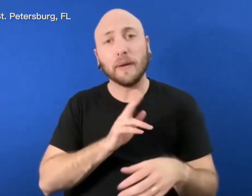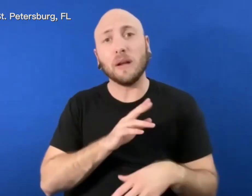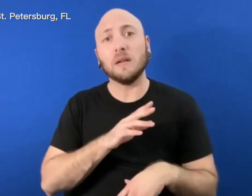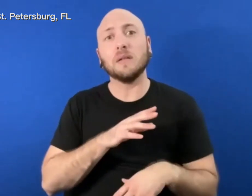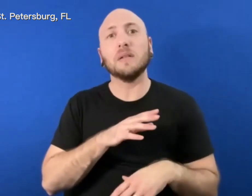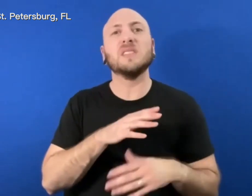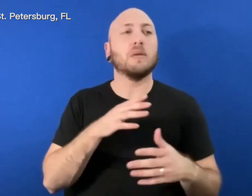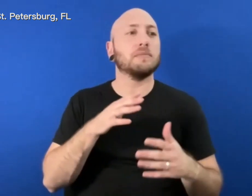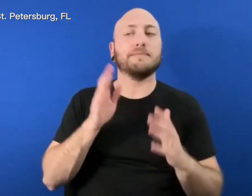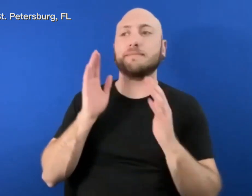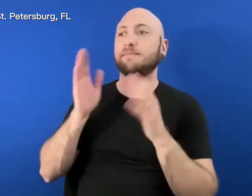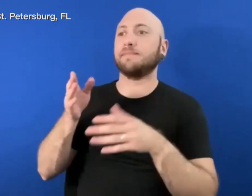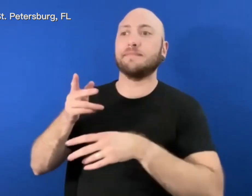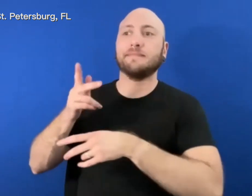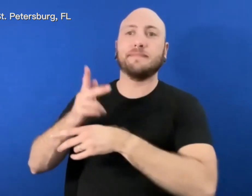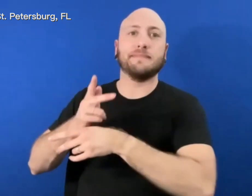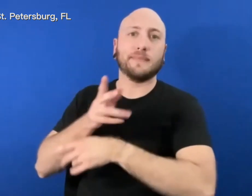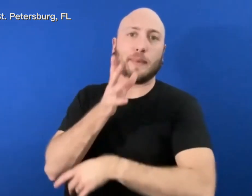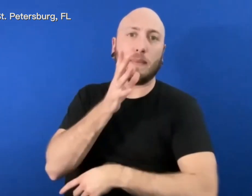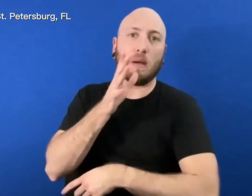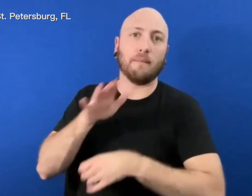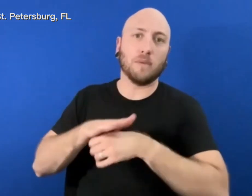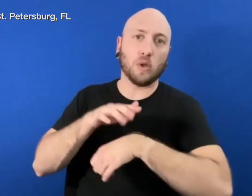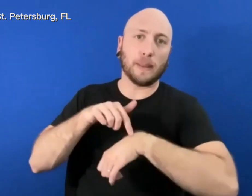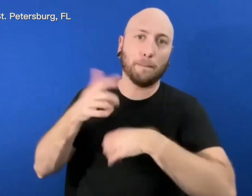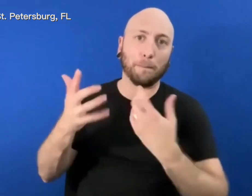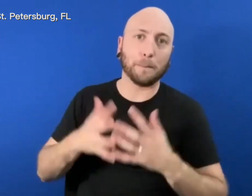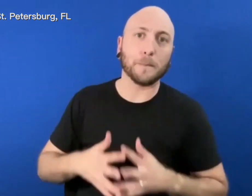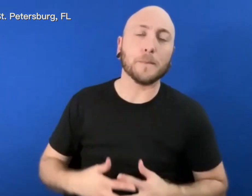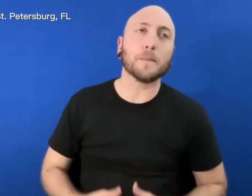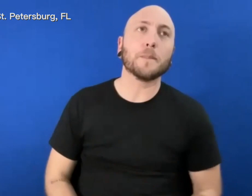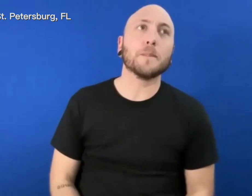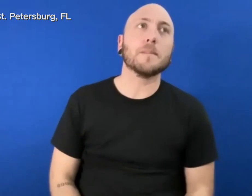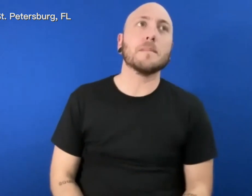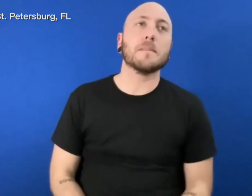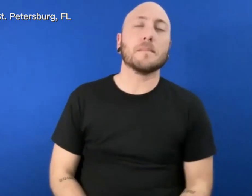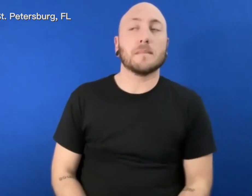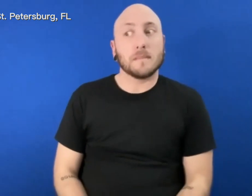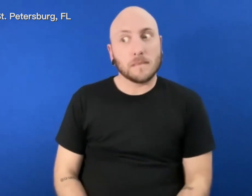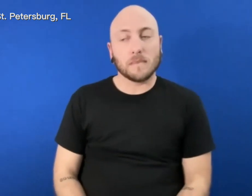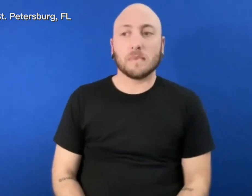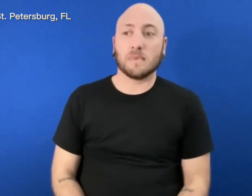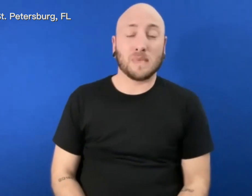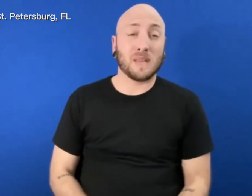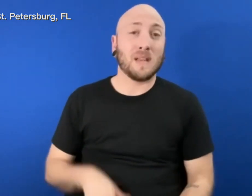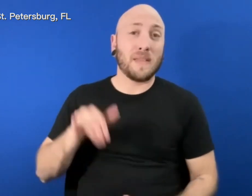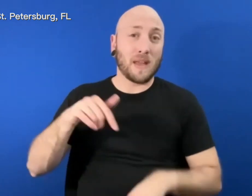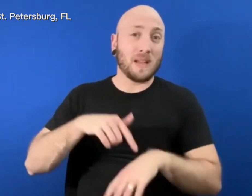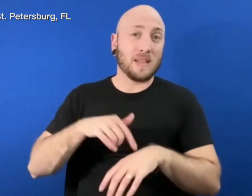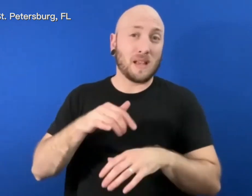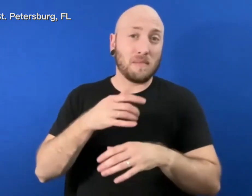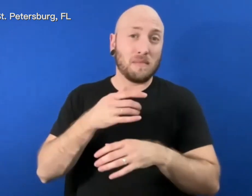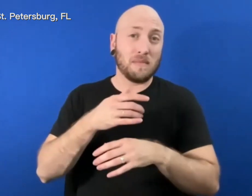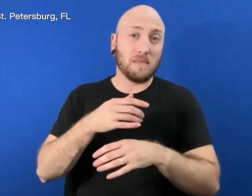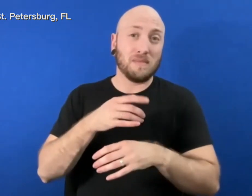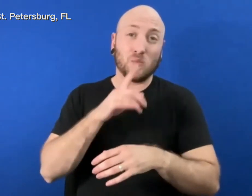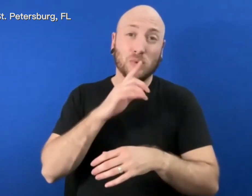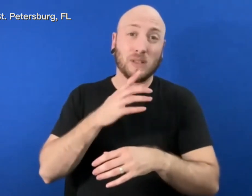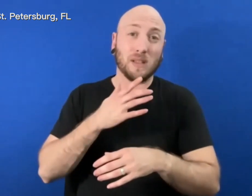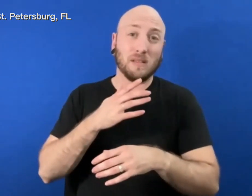mom, and my drinking got really bad, my using got really, really bad. Everything got really, really